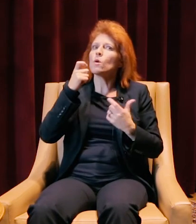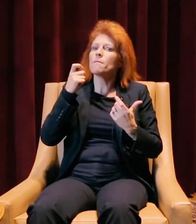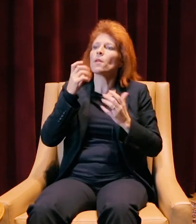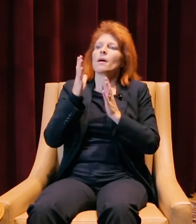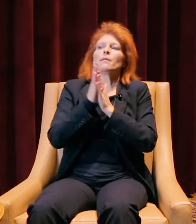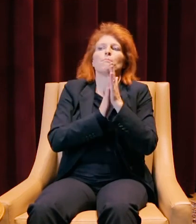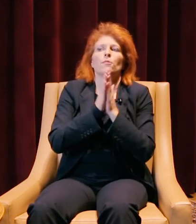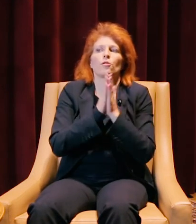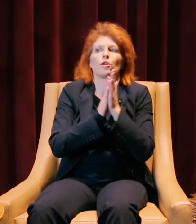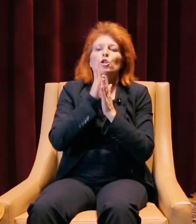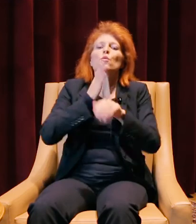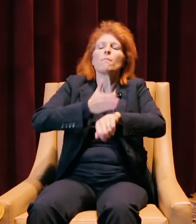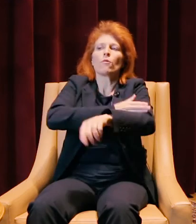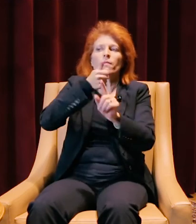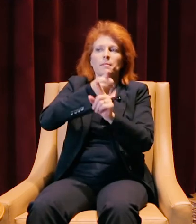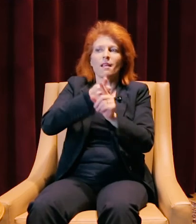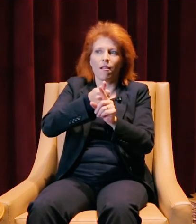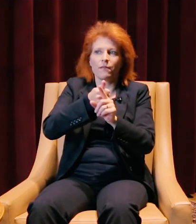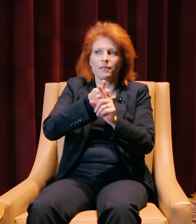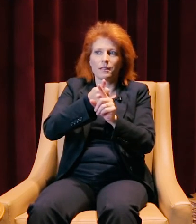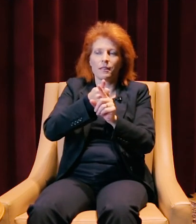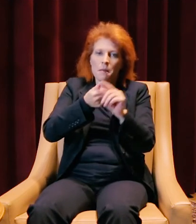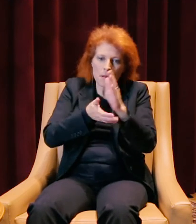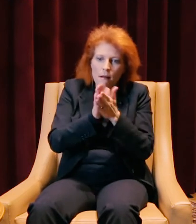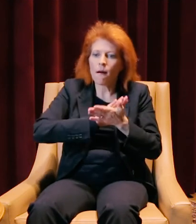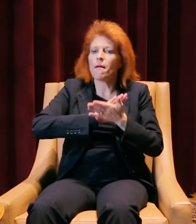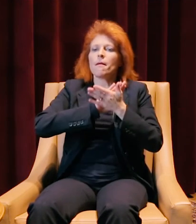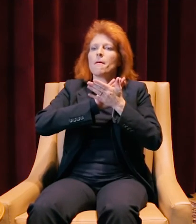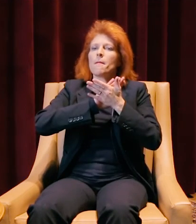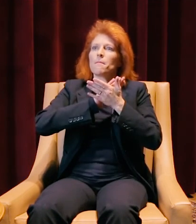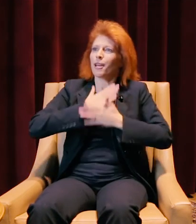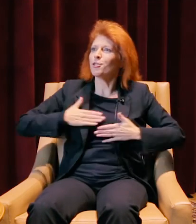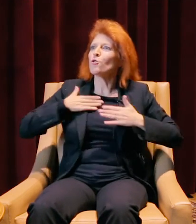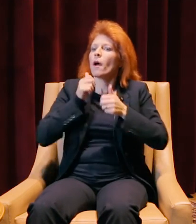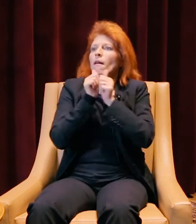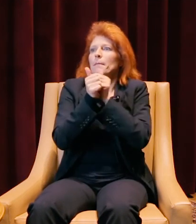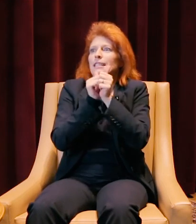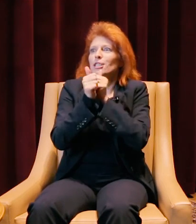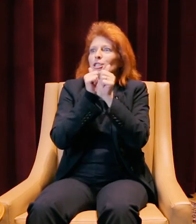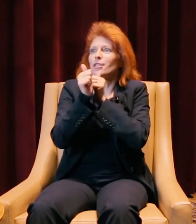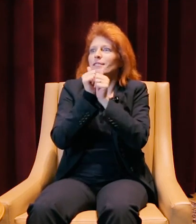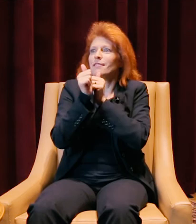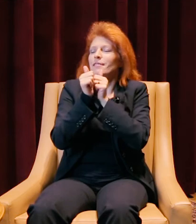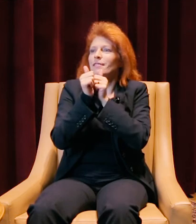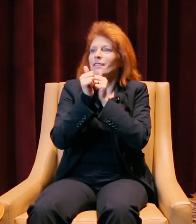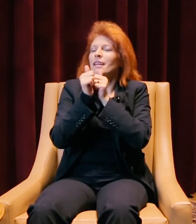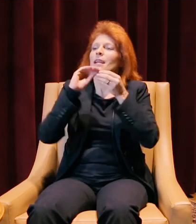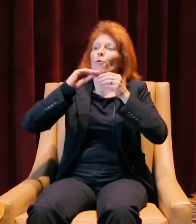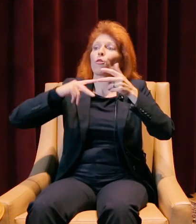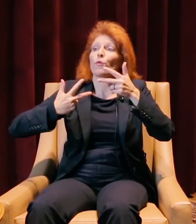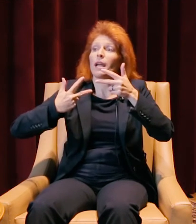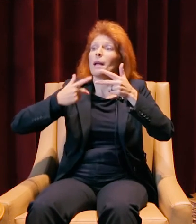the desire to improve themselves and to become and enjoy the competition of being number 3 in the marketplace